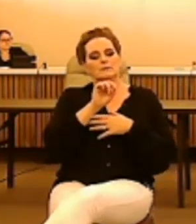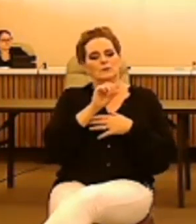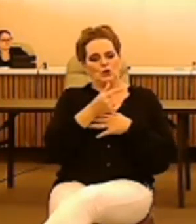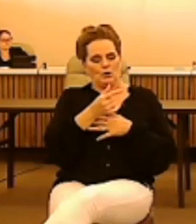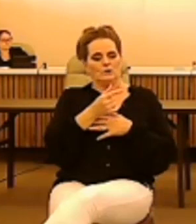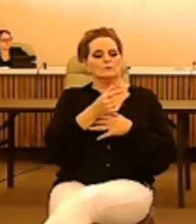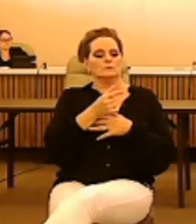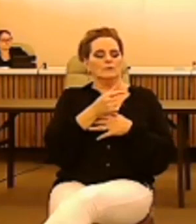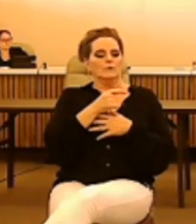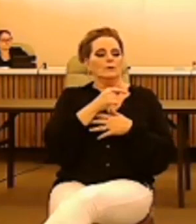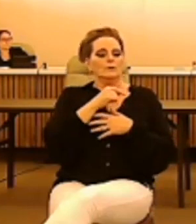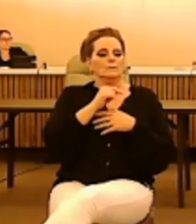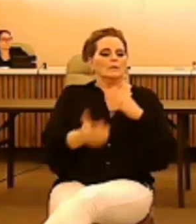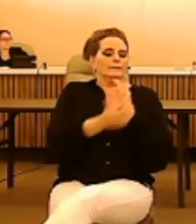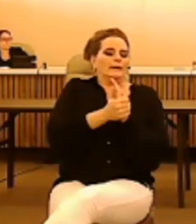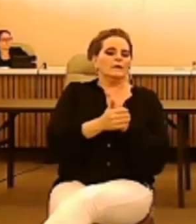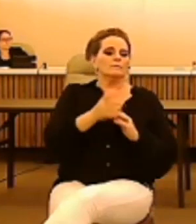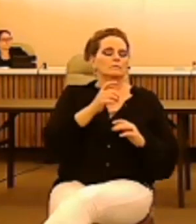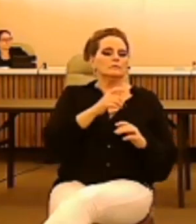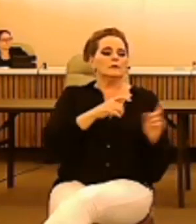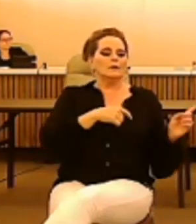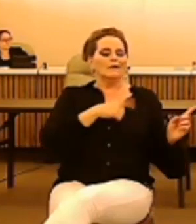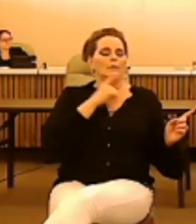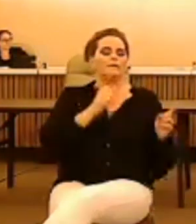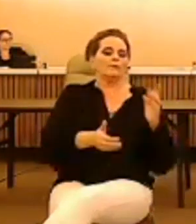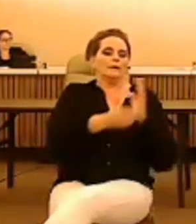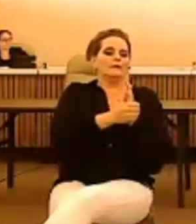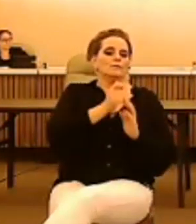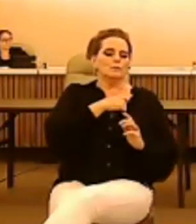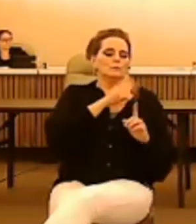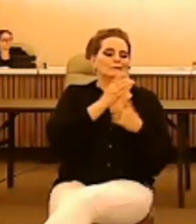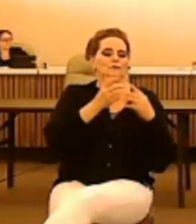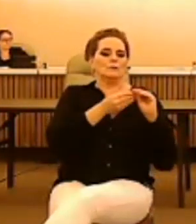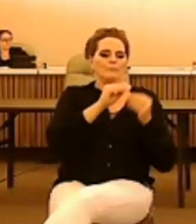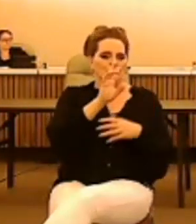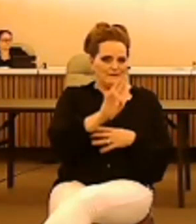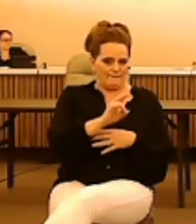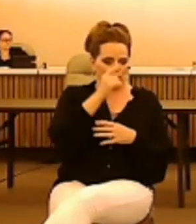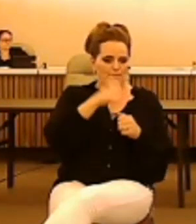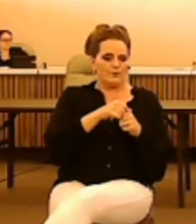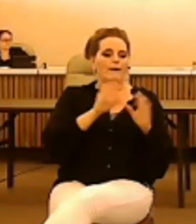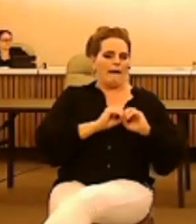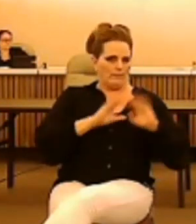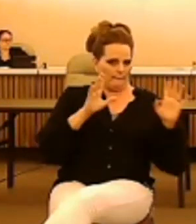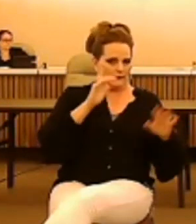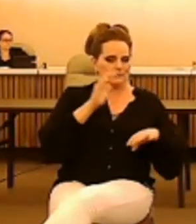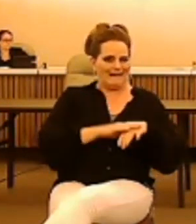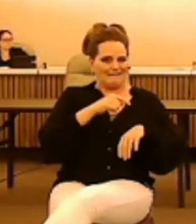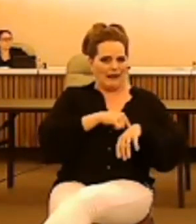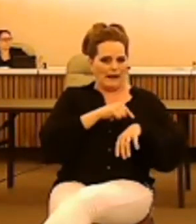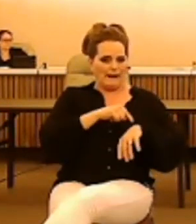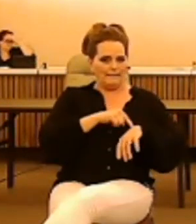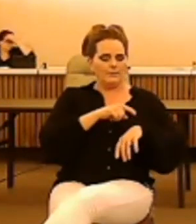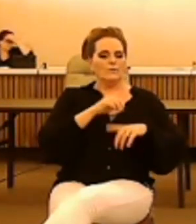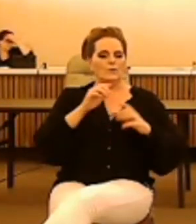The, addition to which number was yeah, that? the addition to condition 7 on clarification and timing with